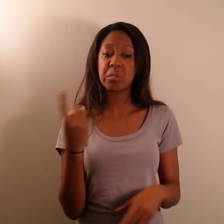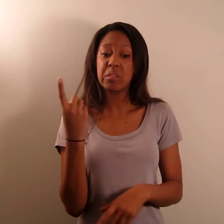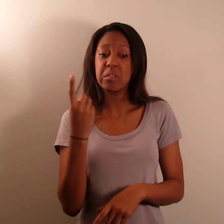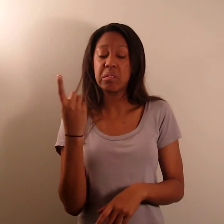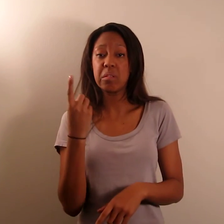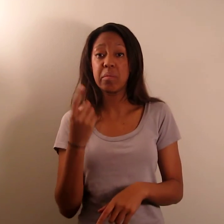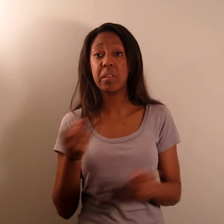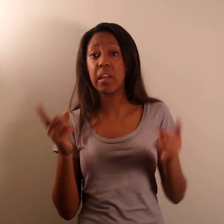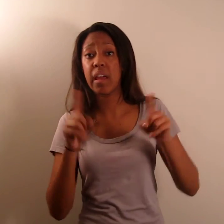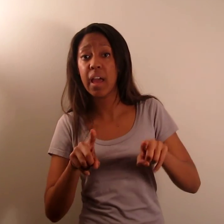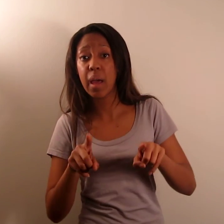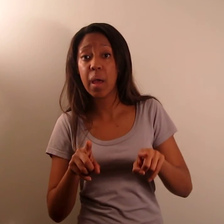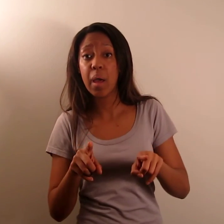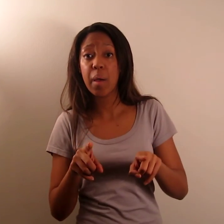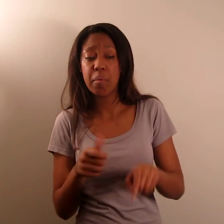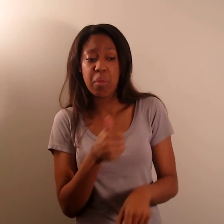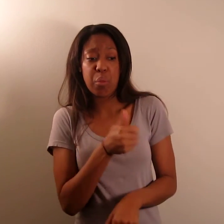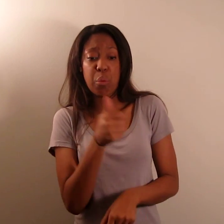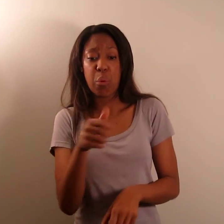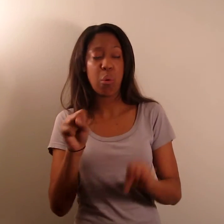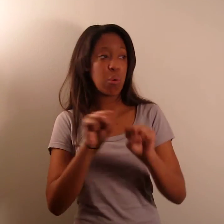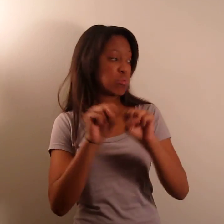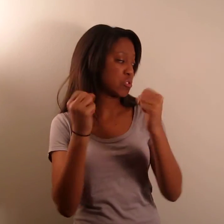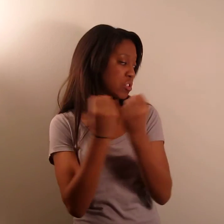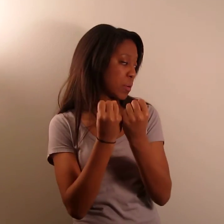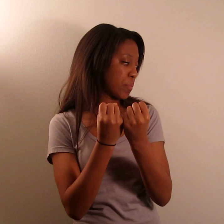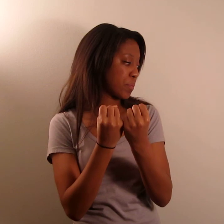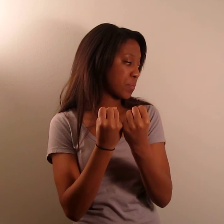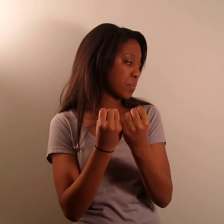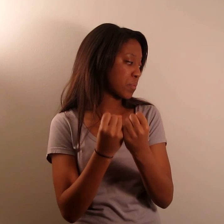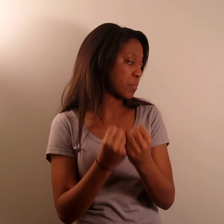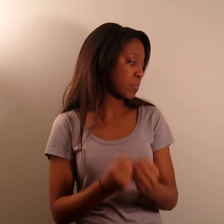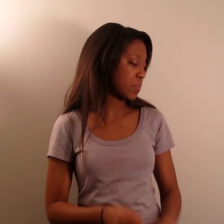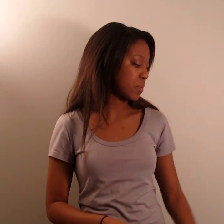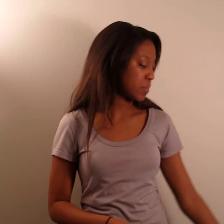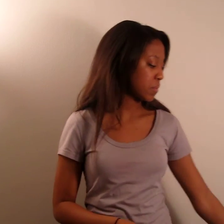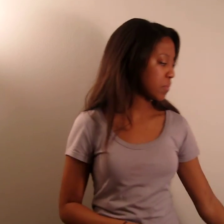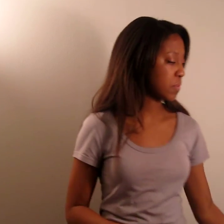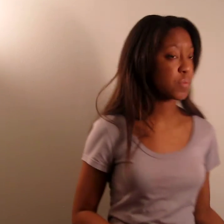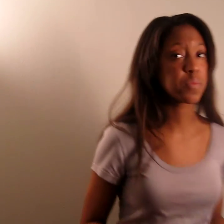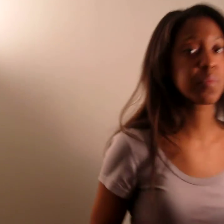I used to go in the ladies' room, and if you used to follow me,